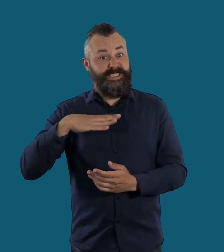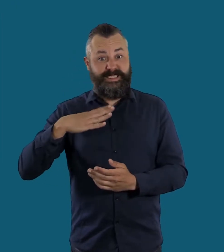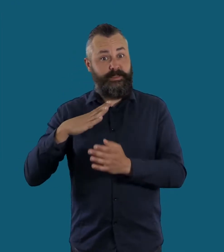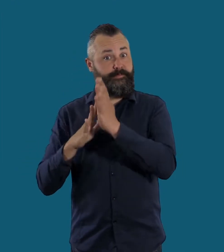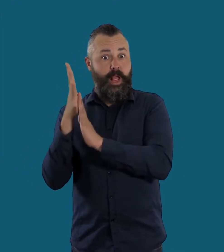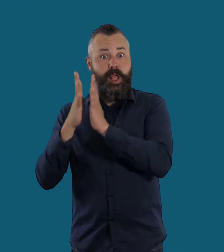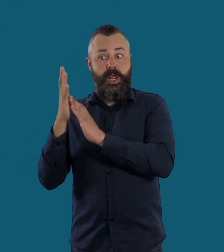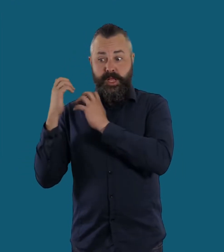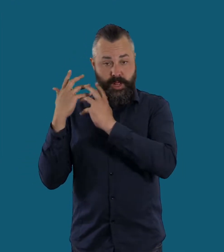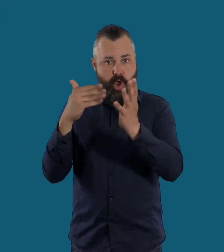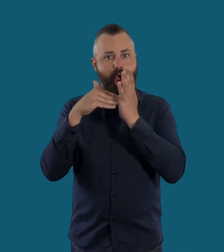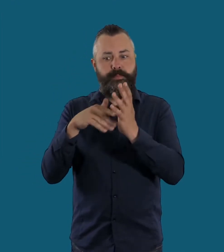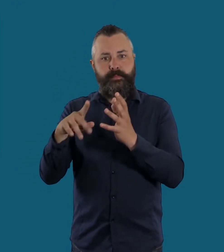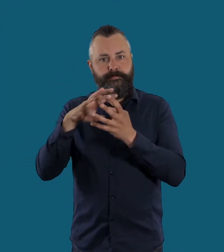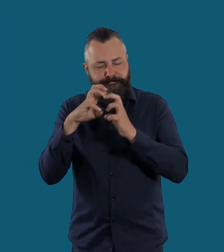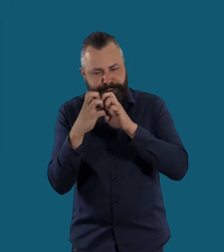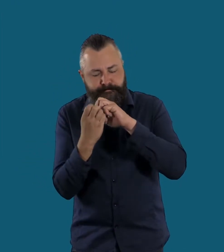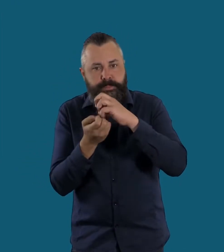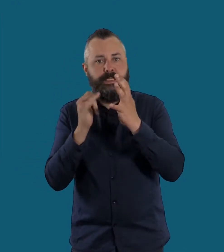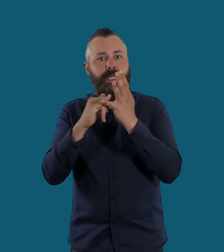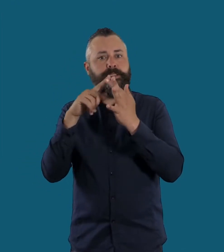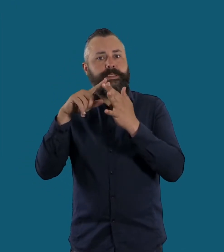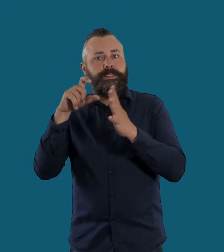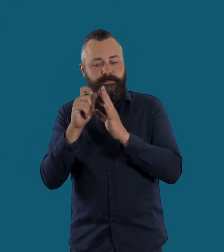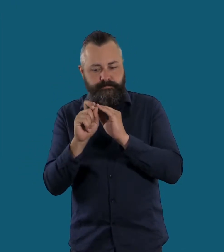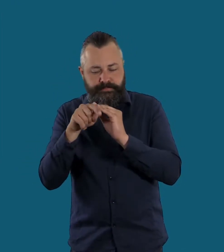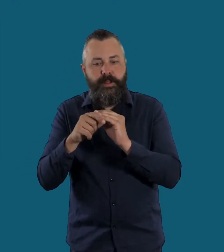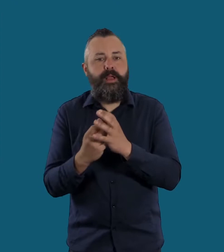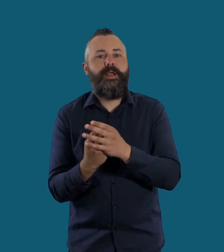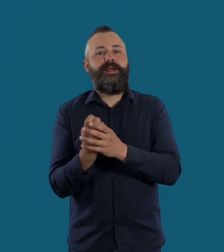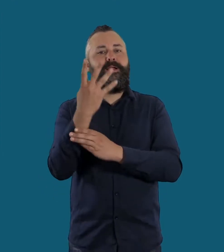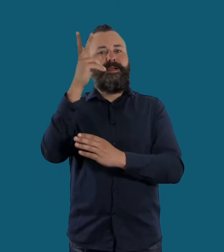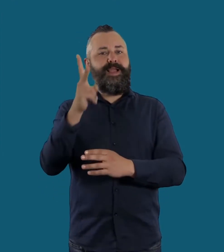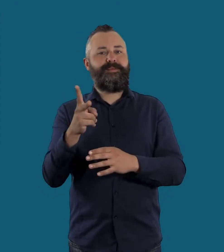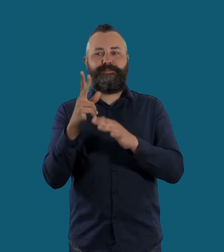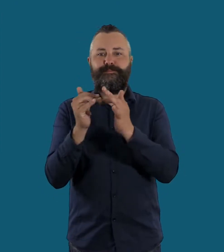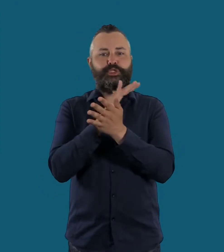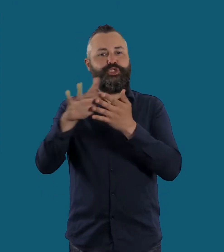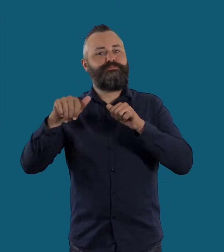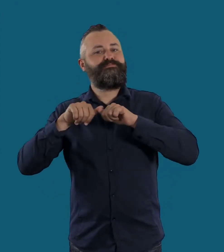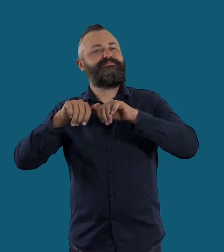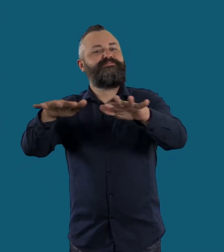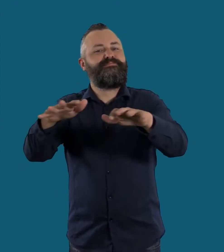plant species in Australia have evolved to flourish following bushfires and need them to germinate and grow.